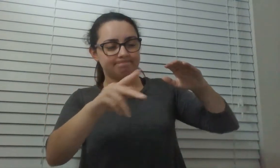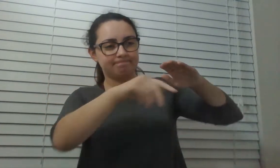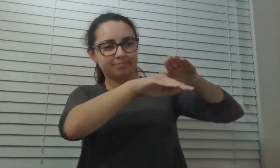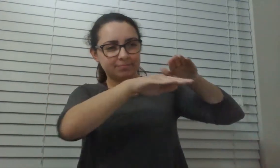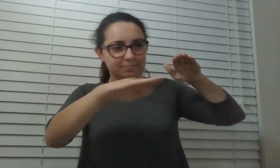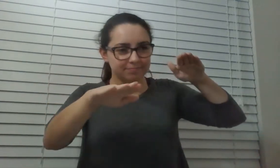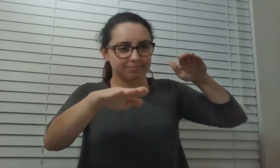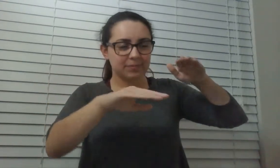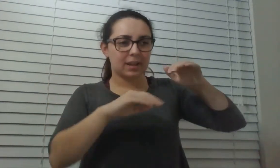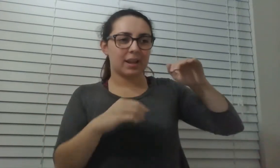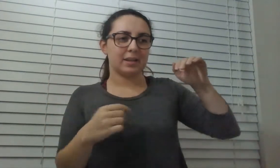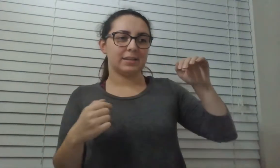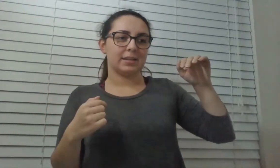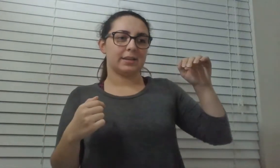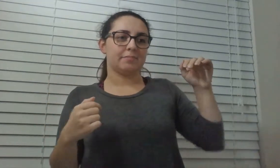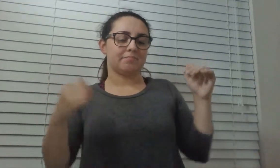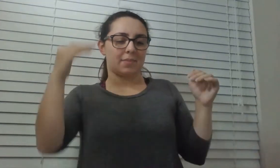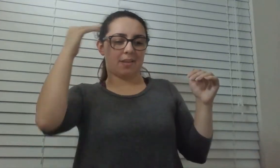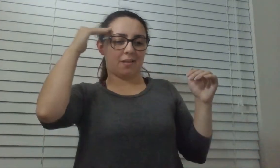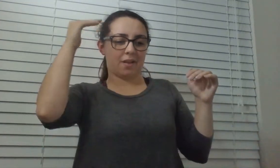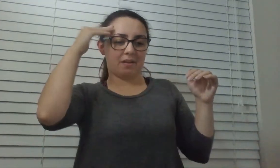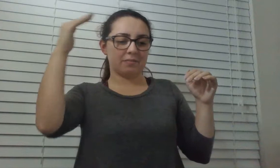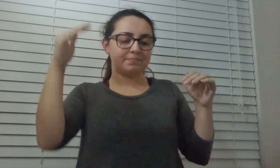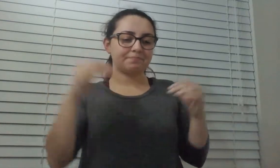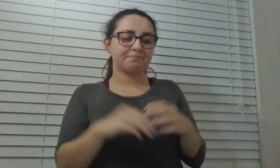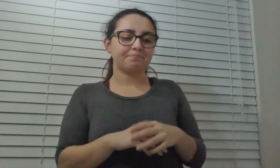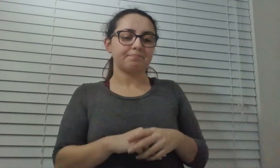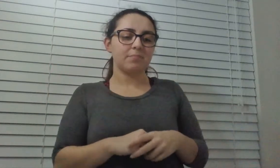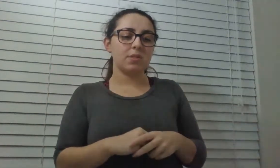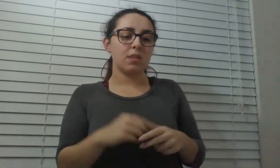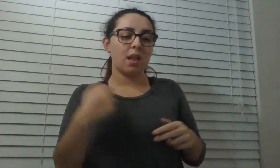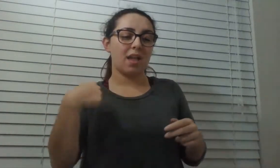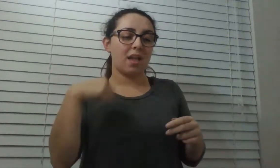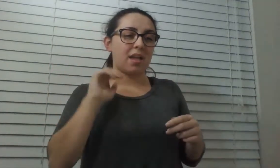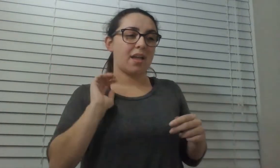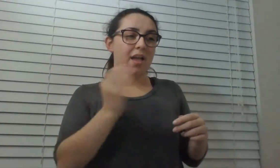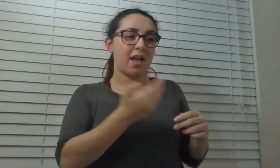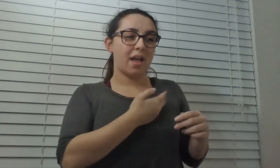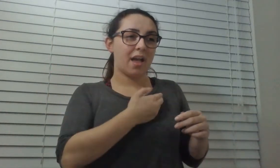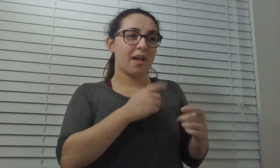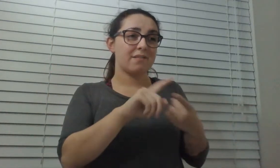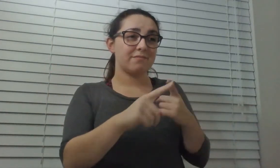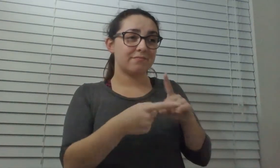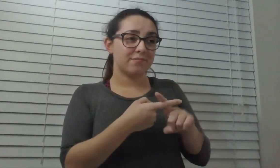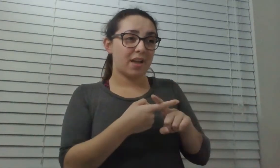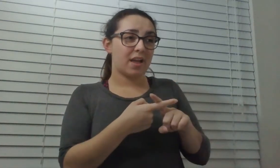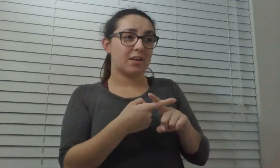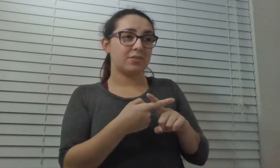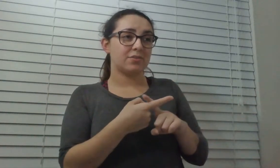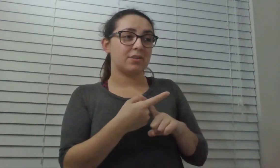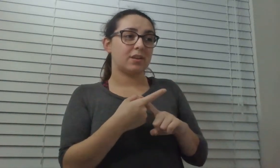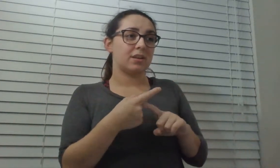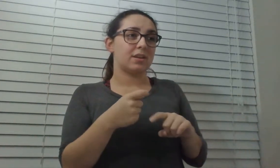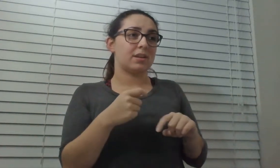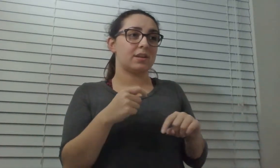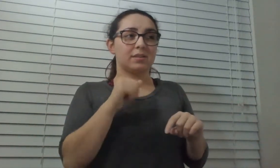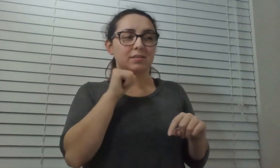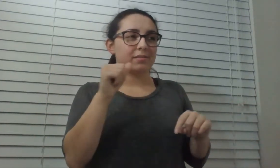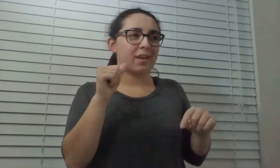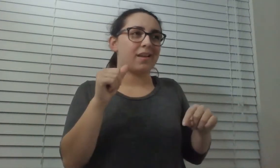only 8, I must have known that our friendship really wasn't at the point where it demanded a goodbye, especially if